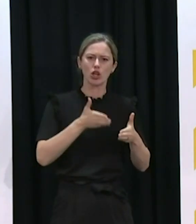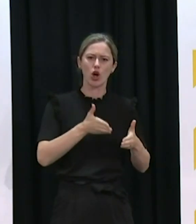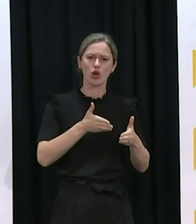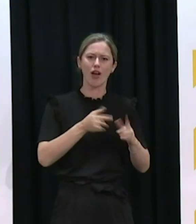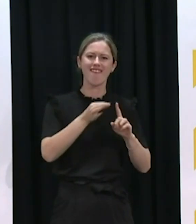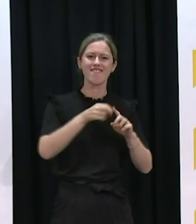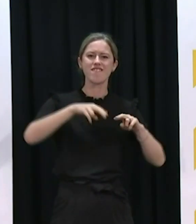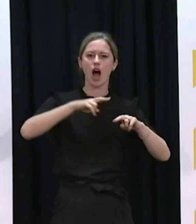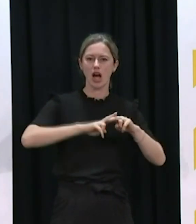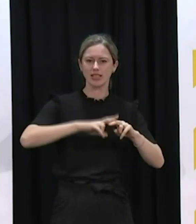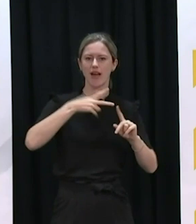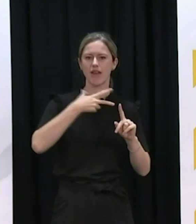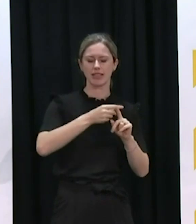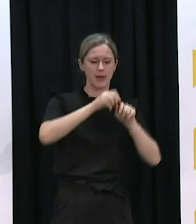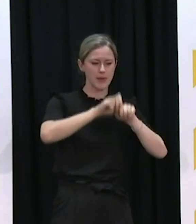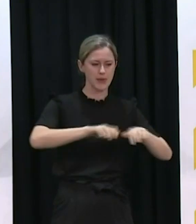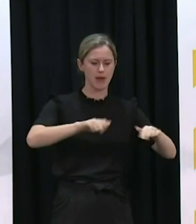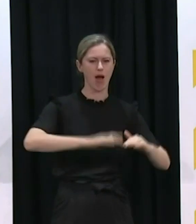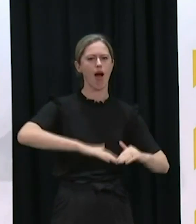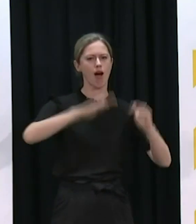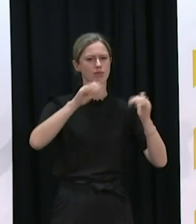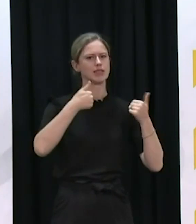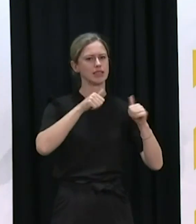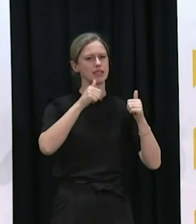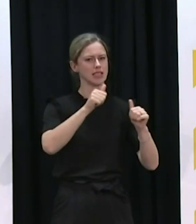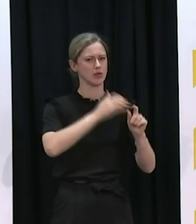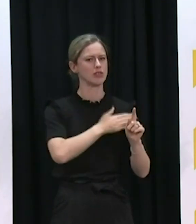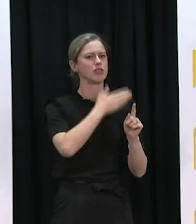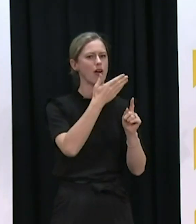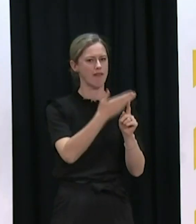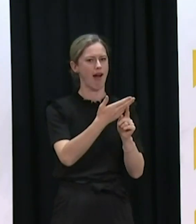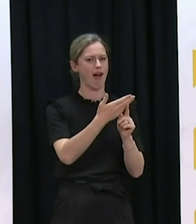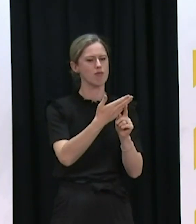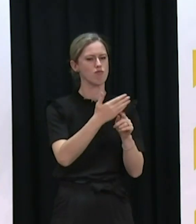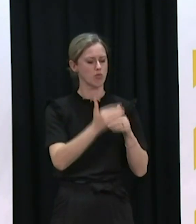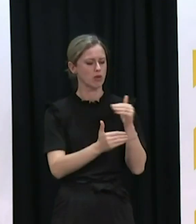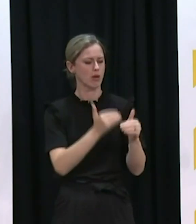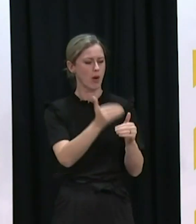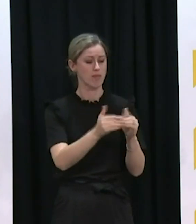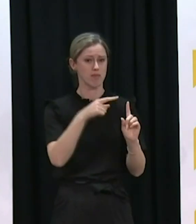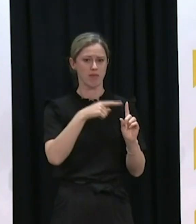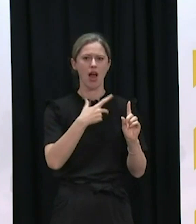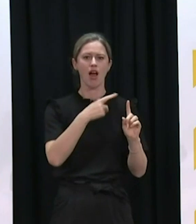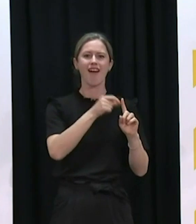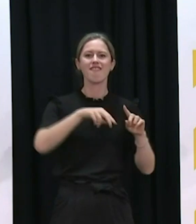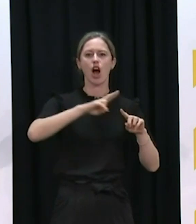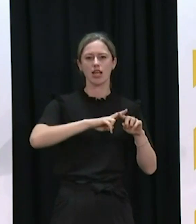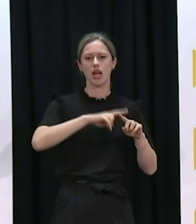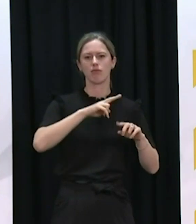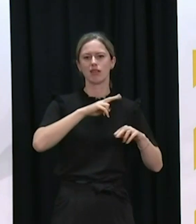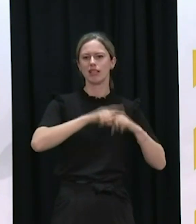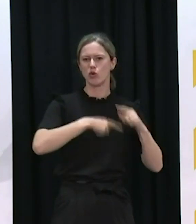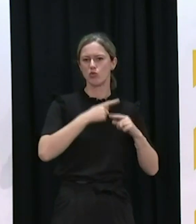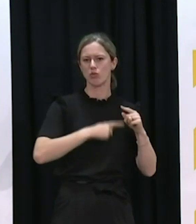the rollout of the Pfizer vaccine with a high level of success to date and ongoing progress. That will continue to be the primary